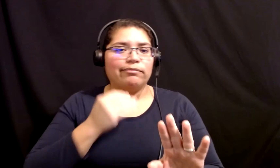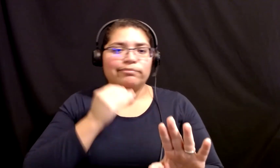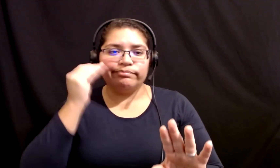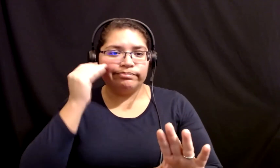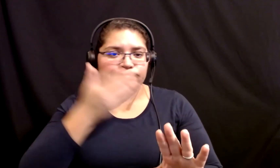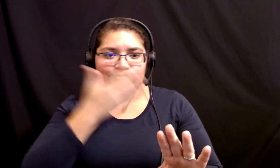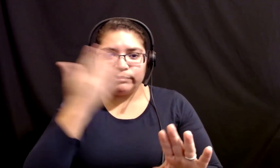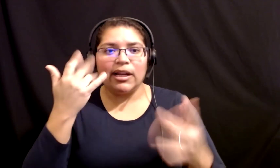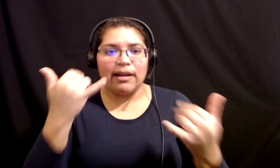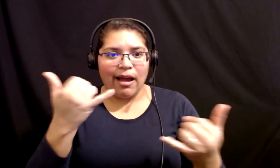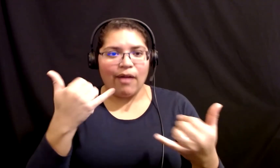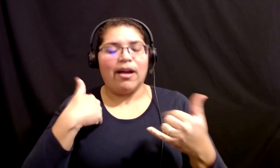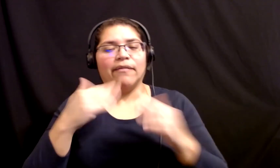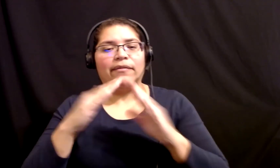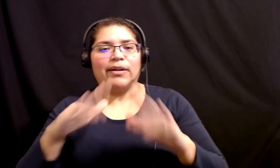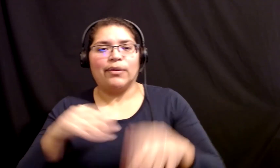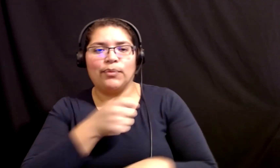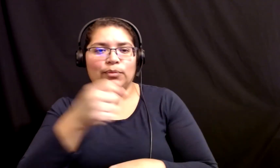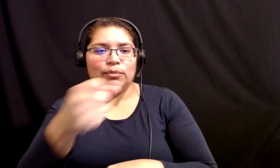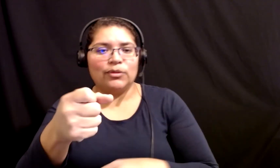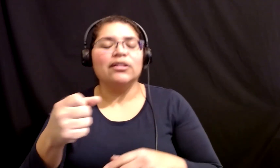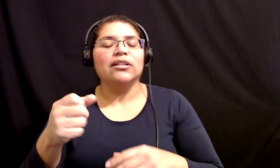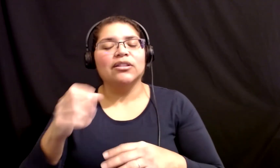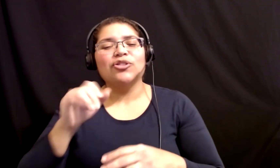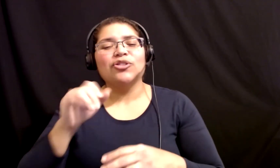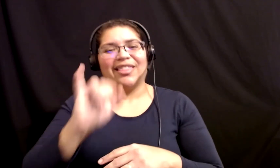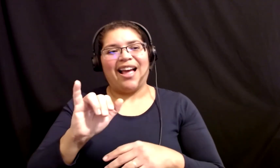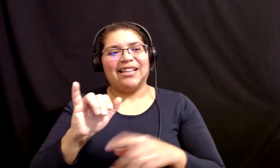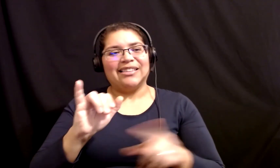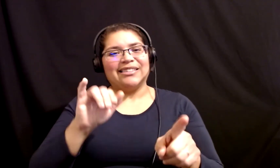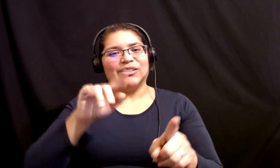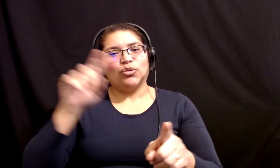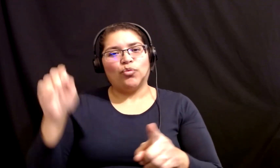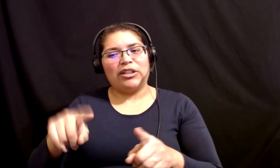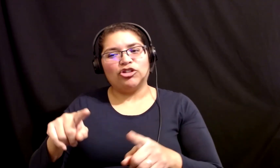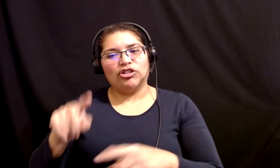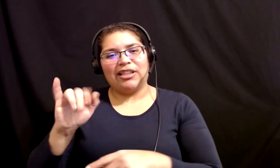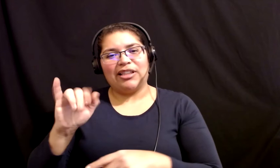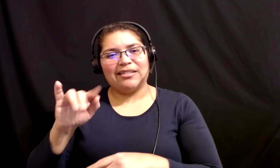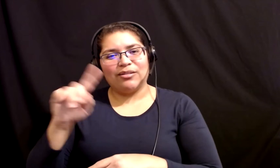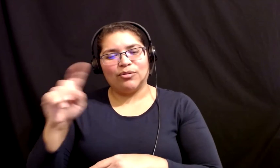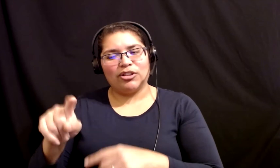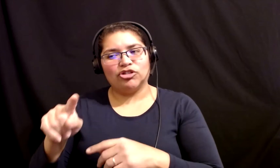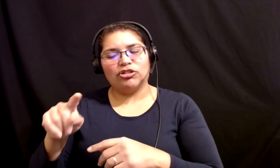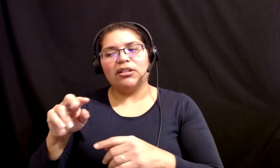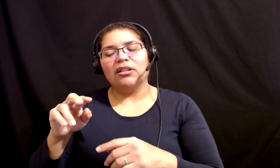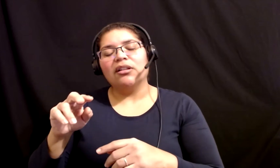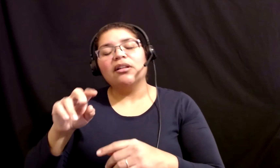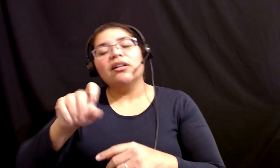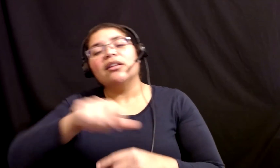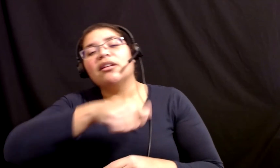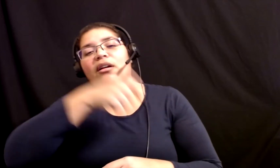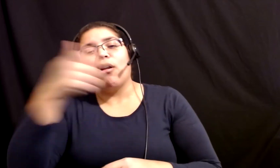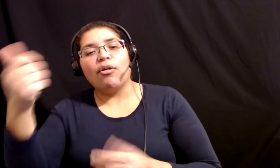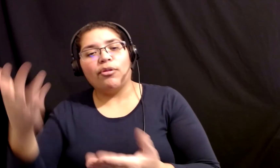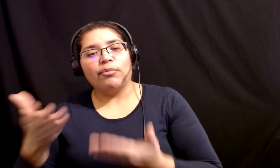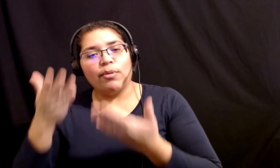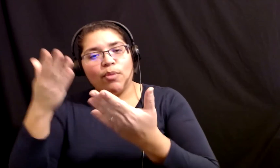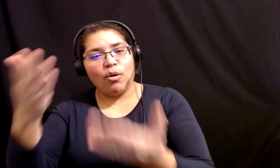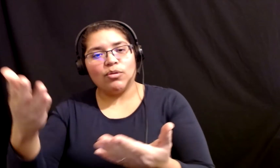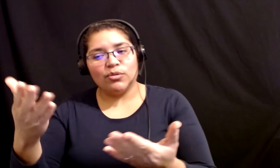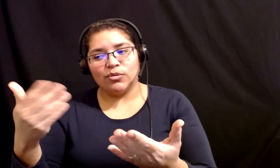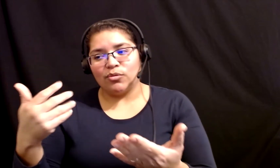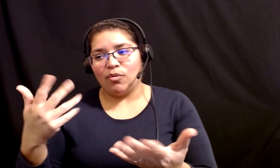that was where some of the questions were. The other proposal that I wanted